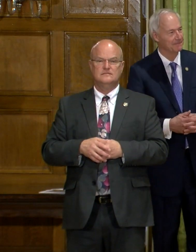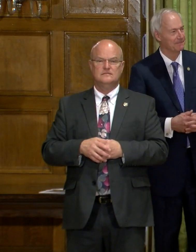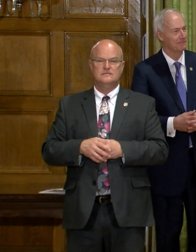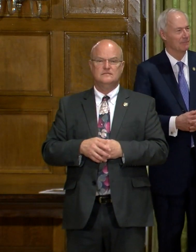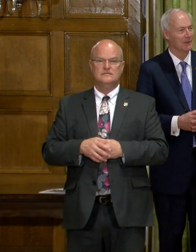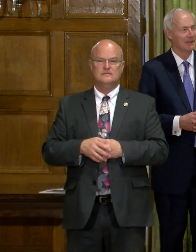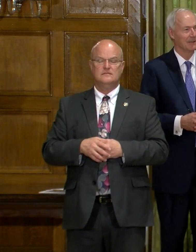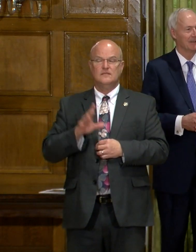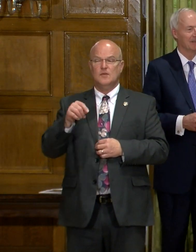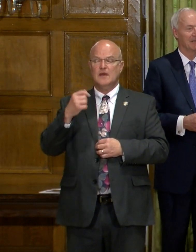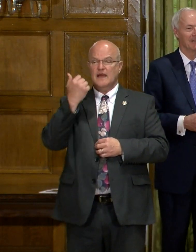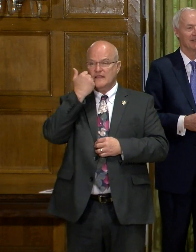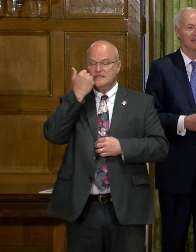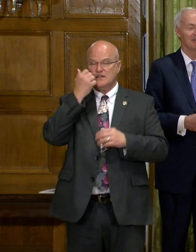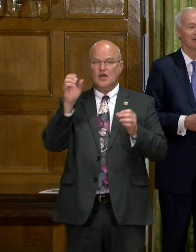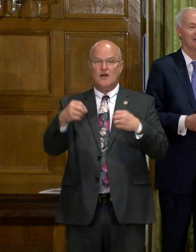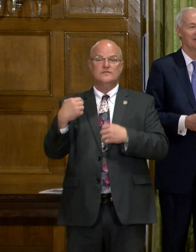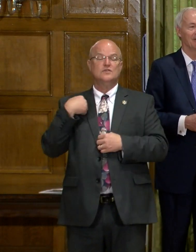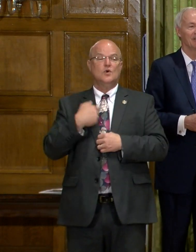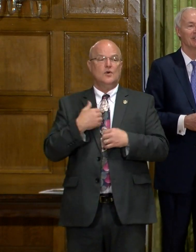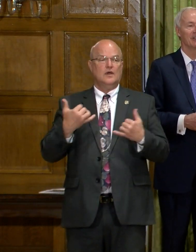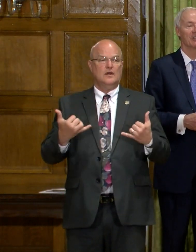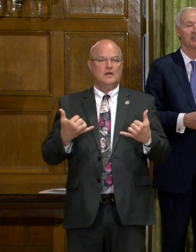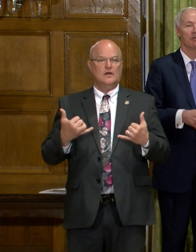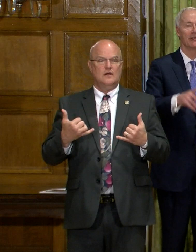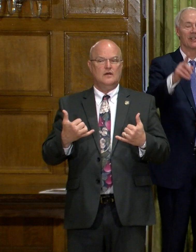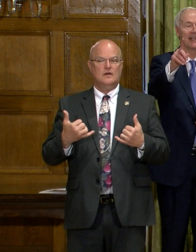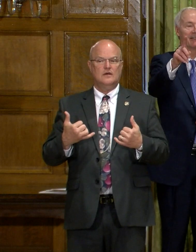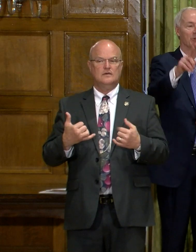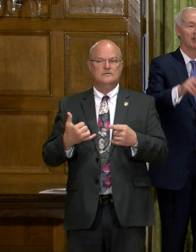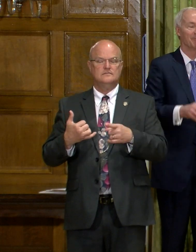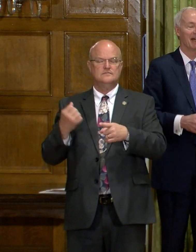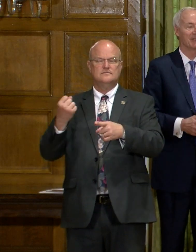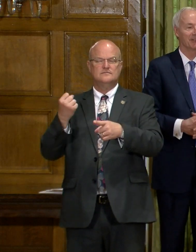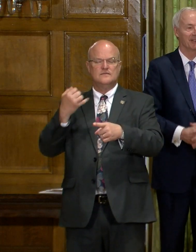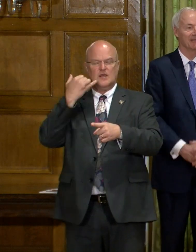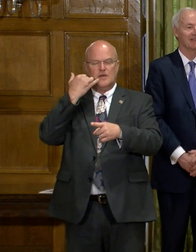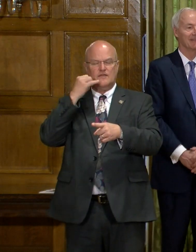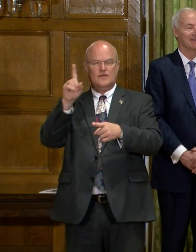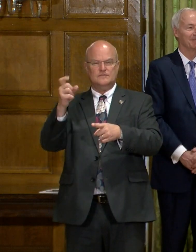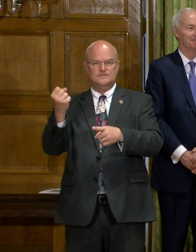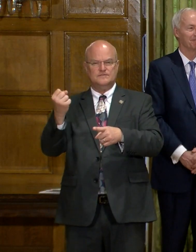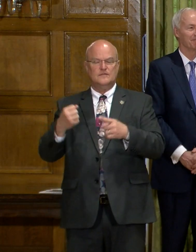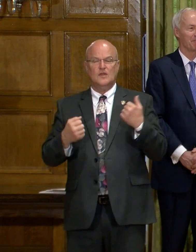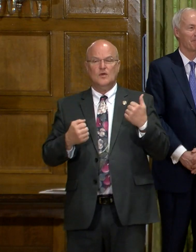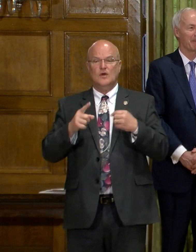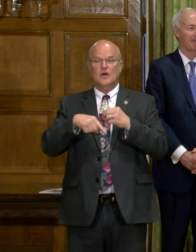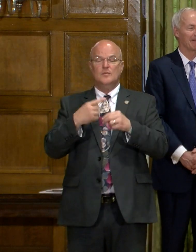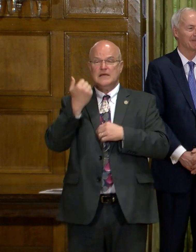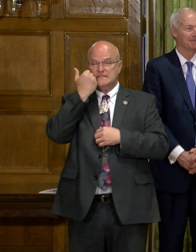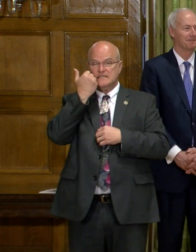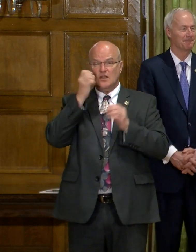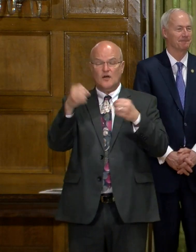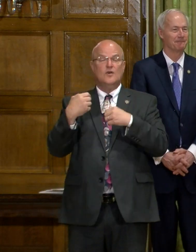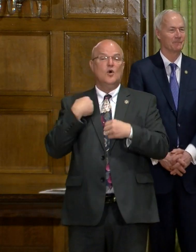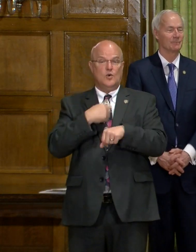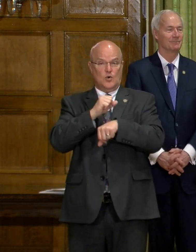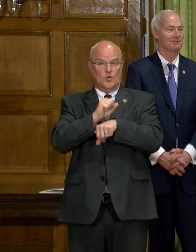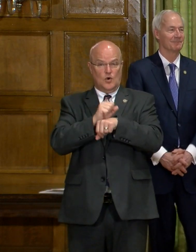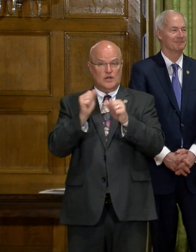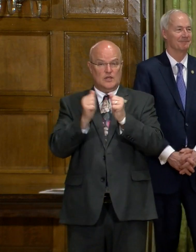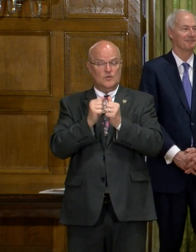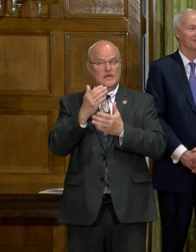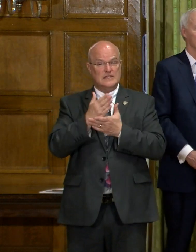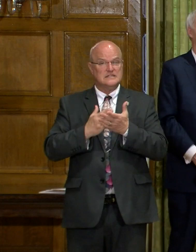With regard to dental offices, we are Just 1 second, we'll come back to you. With regard to dental offices, we are working